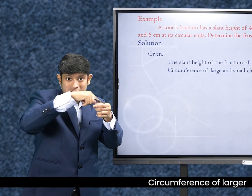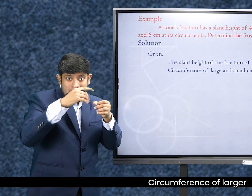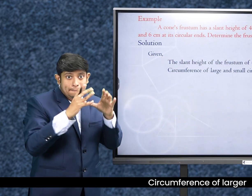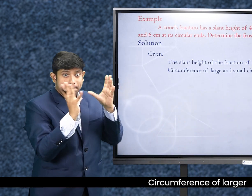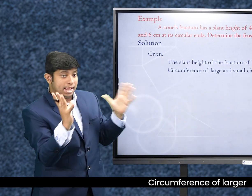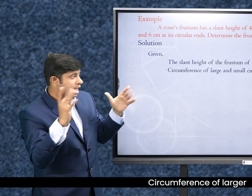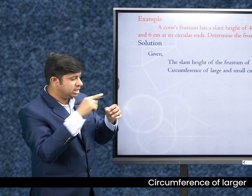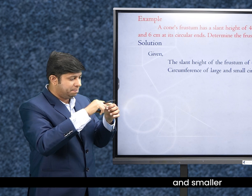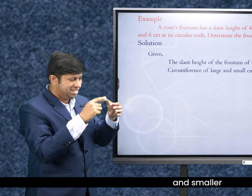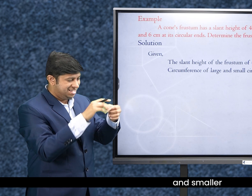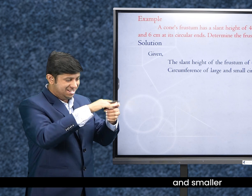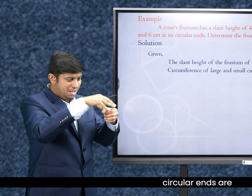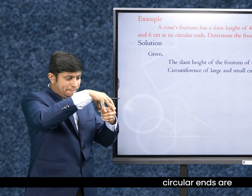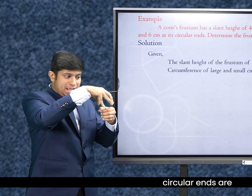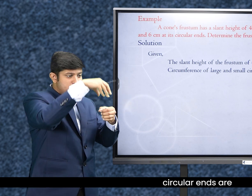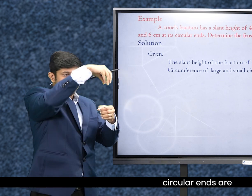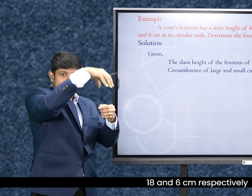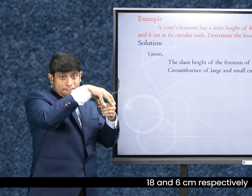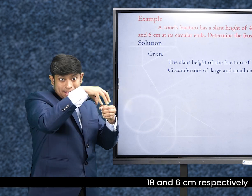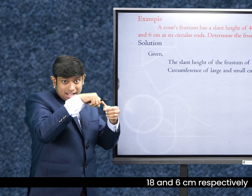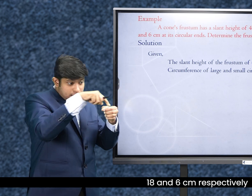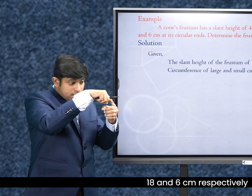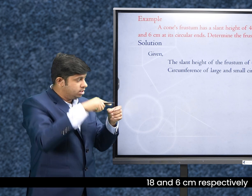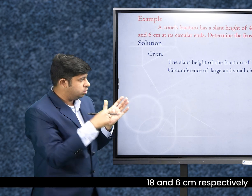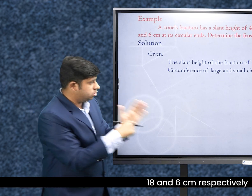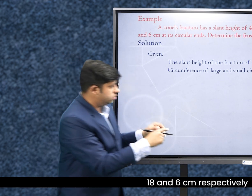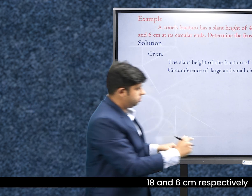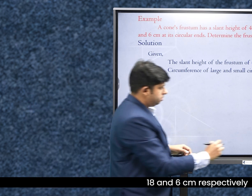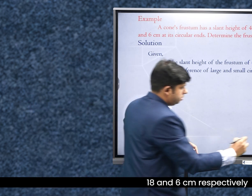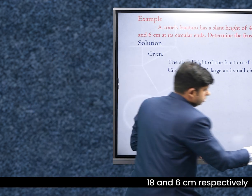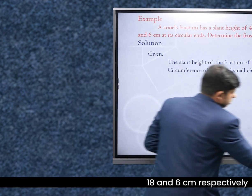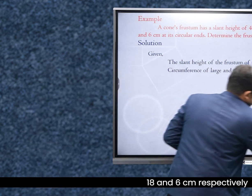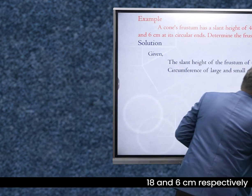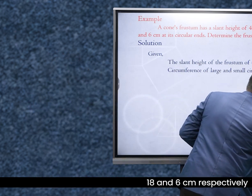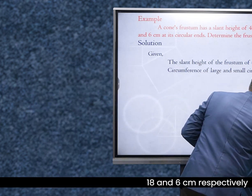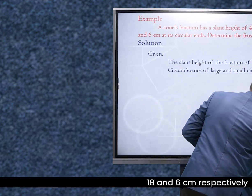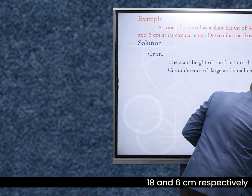Circumference of larger and smaller circular ends are 18 and 6 cm respectively.